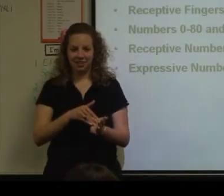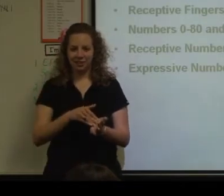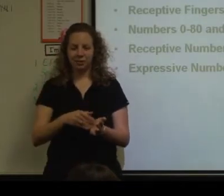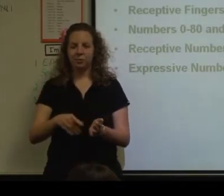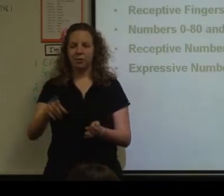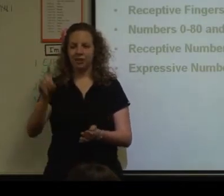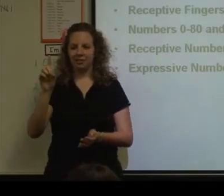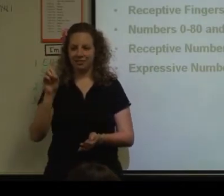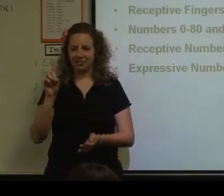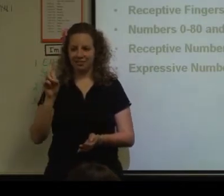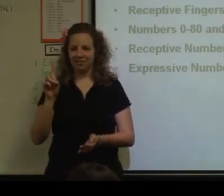2001.